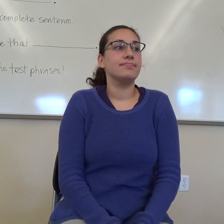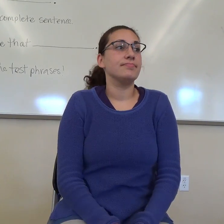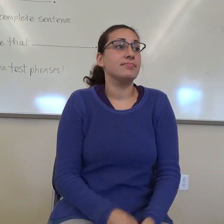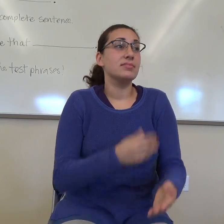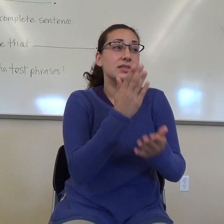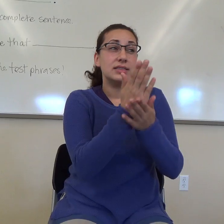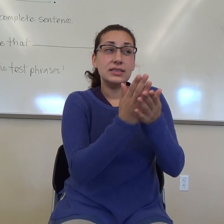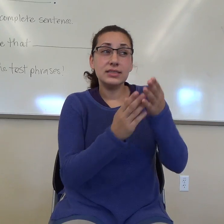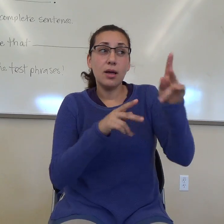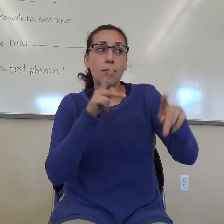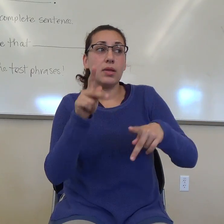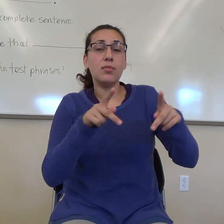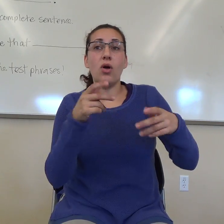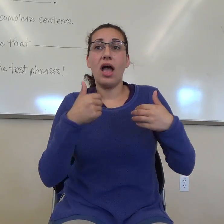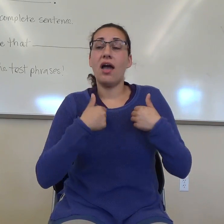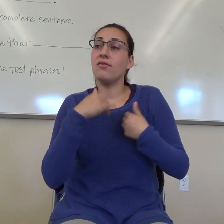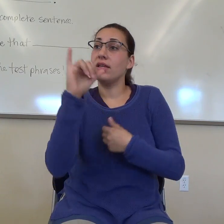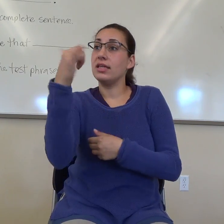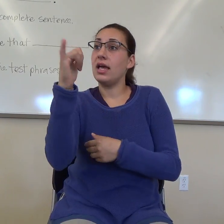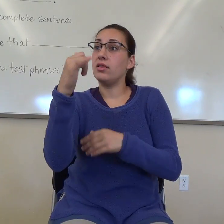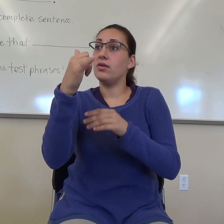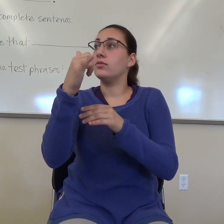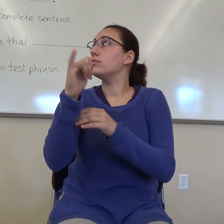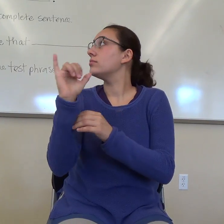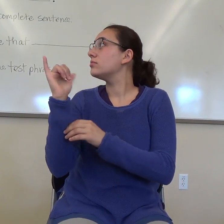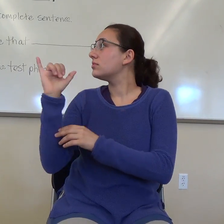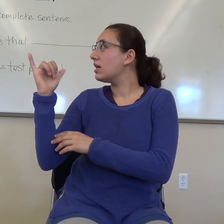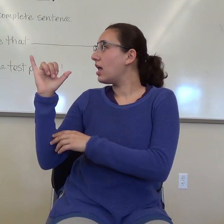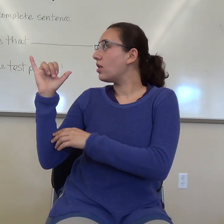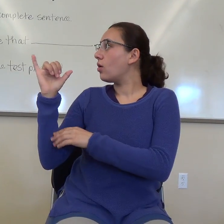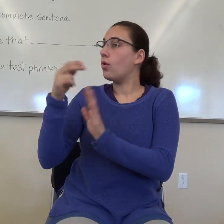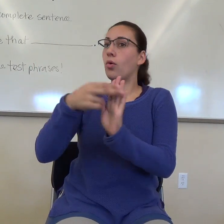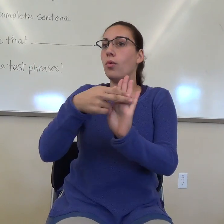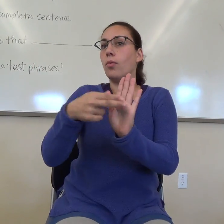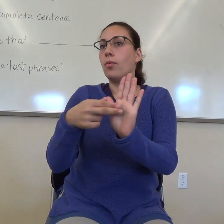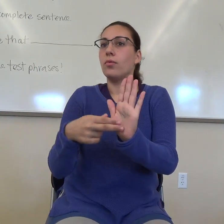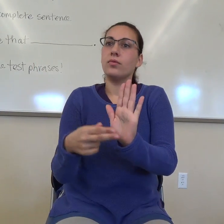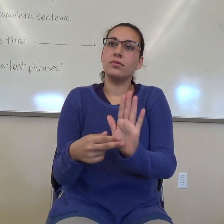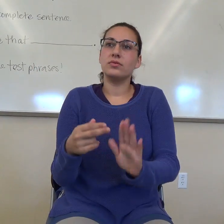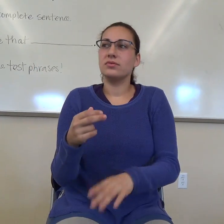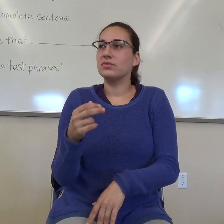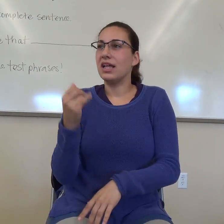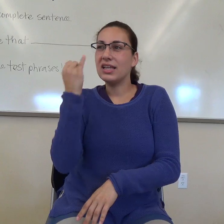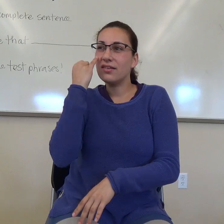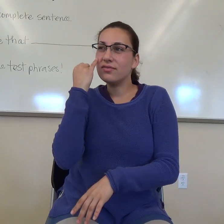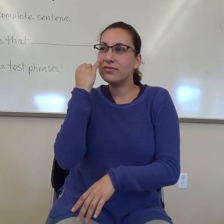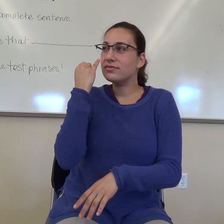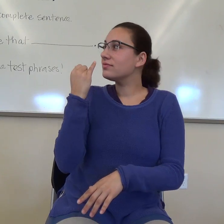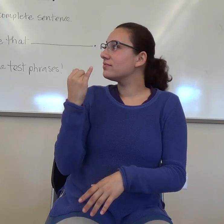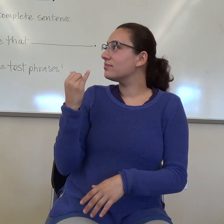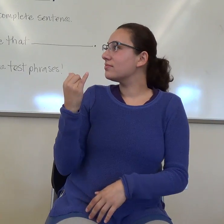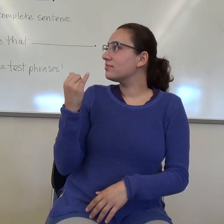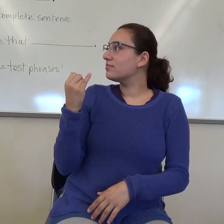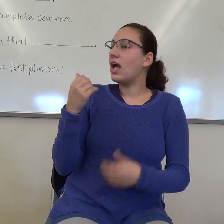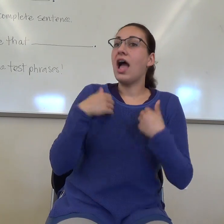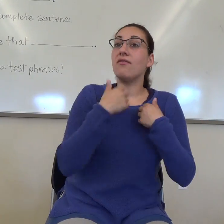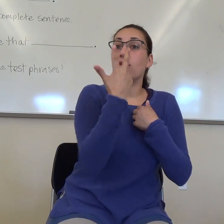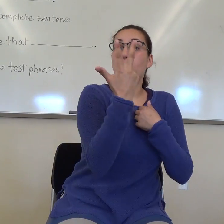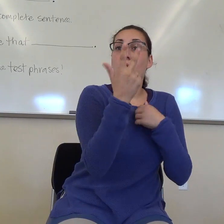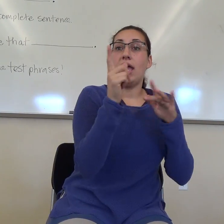have a yellow, somewhere on here I flagged if people at this point have 3 absences, you need